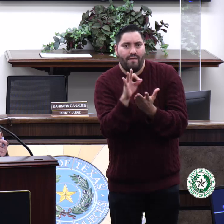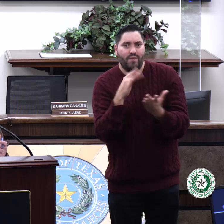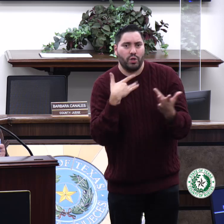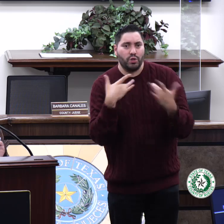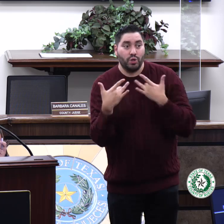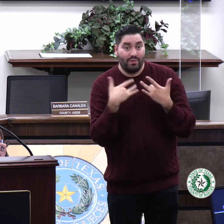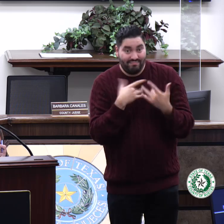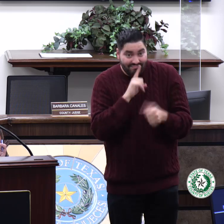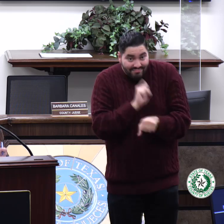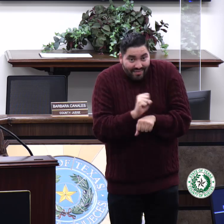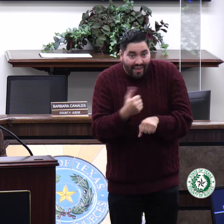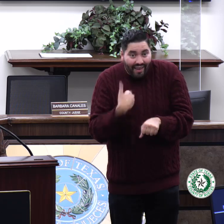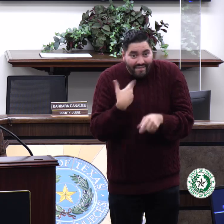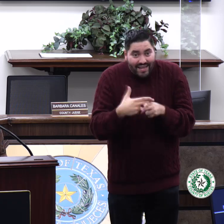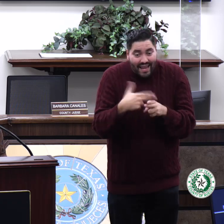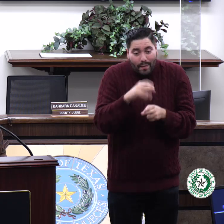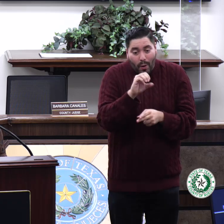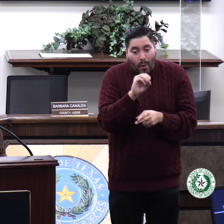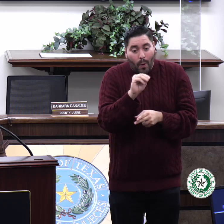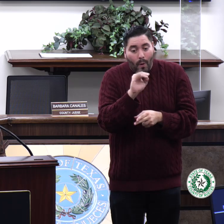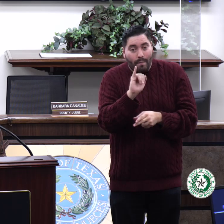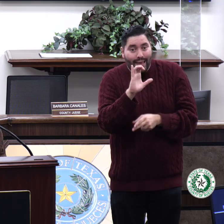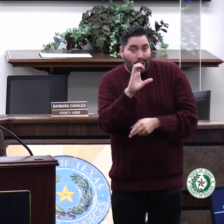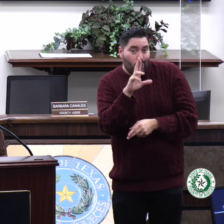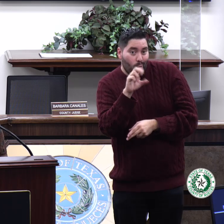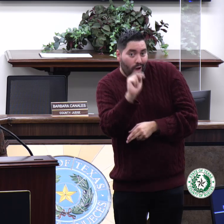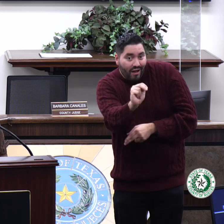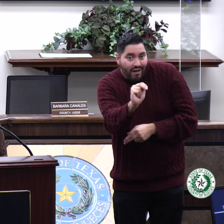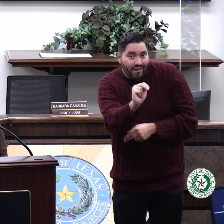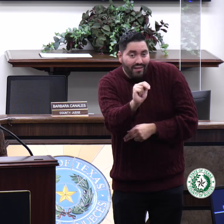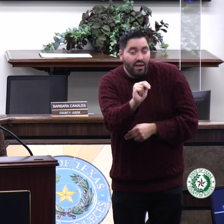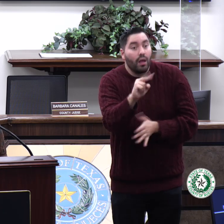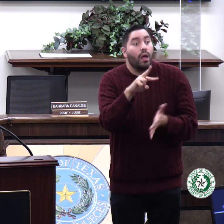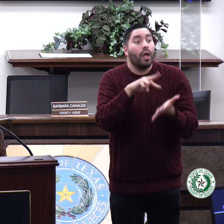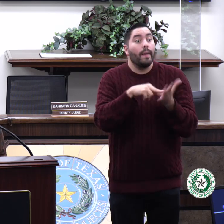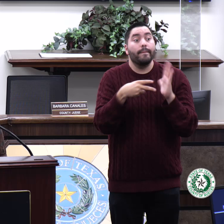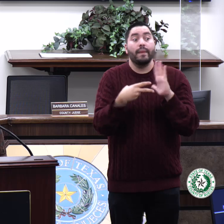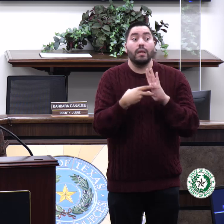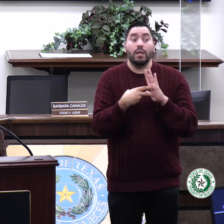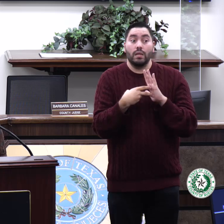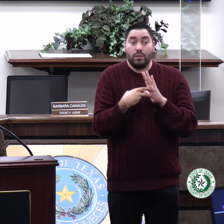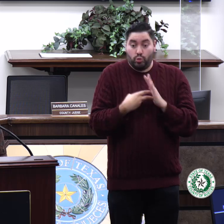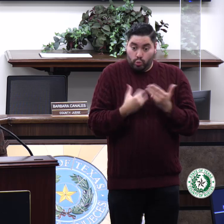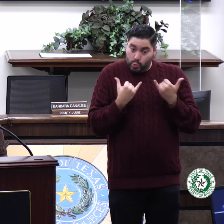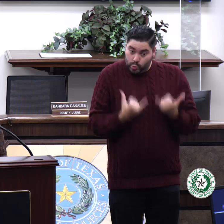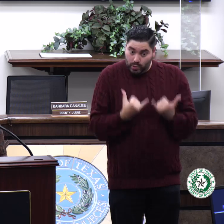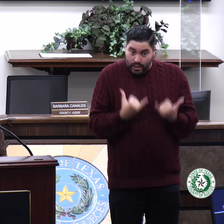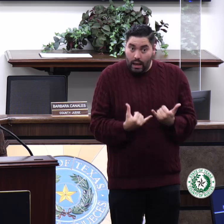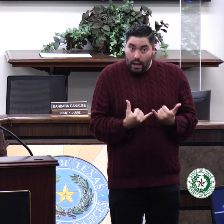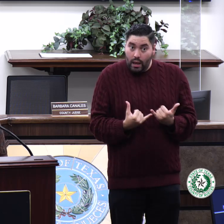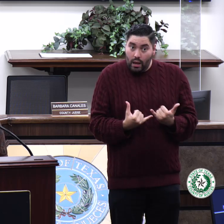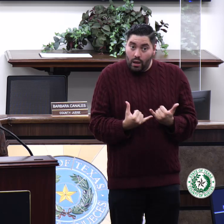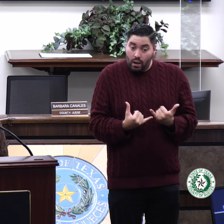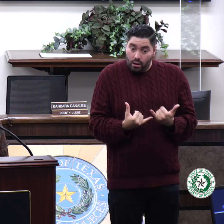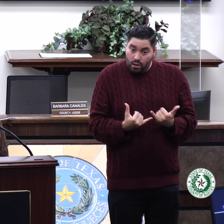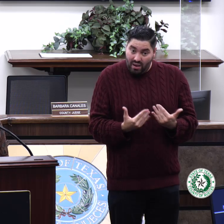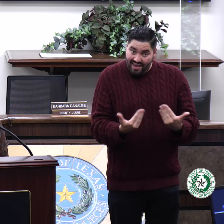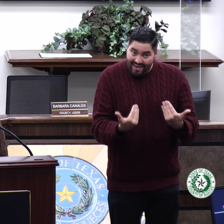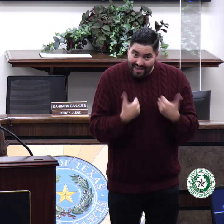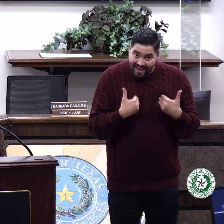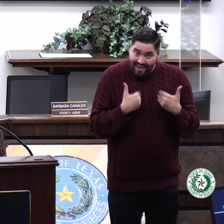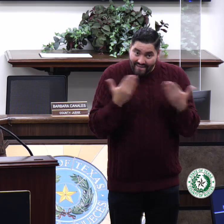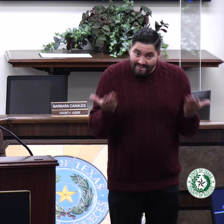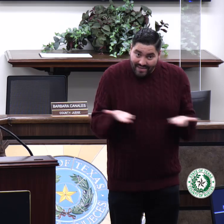has a name, and that name is Omicron. So no cases of this variant, as of today, have been identified in the